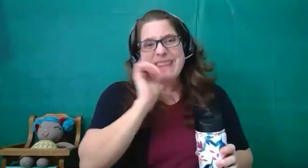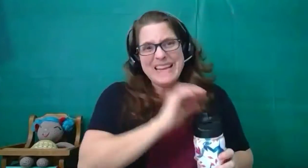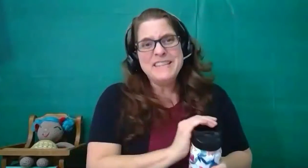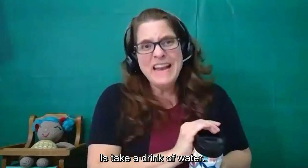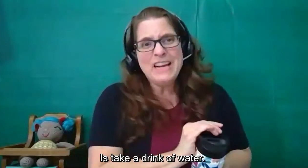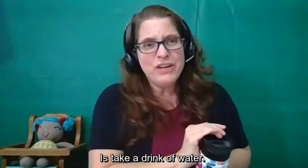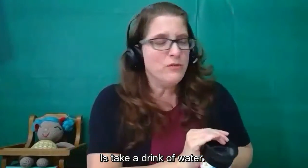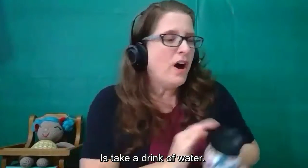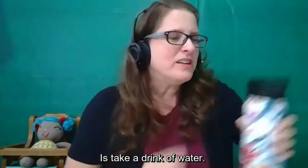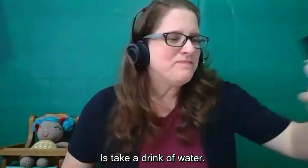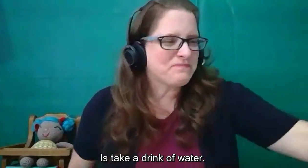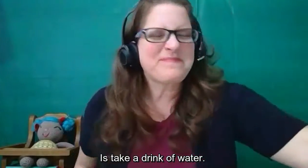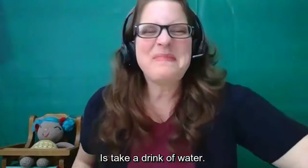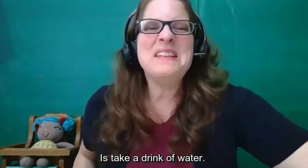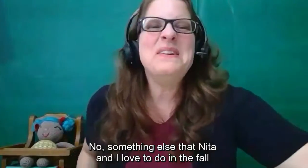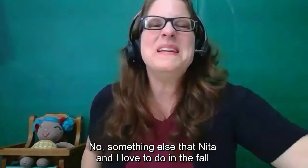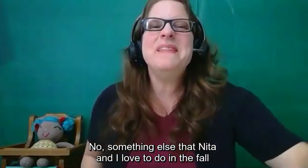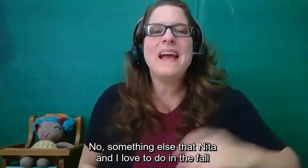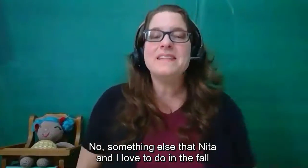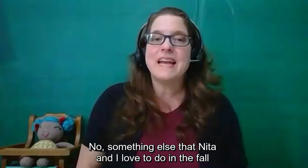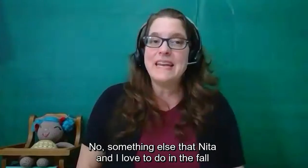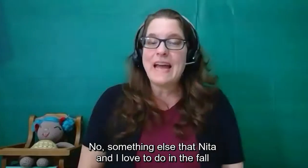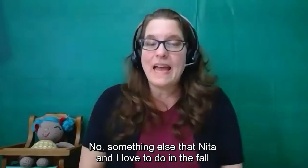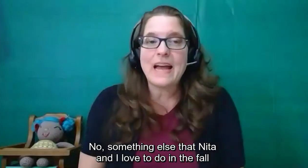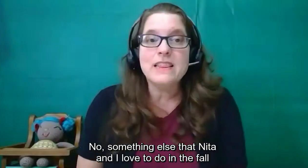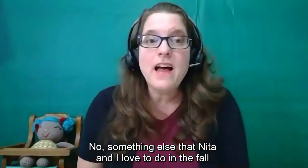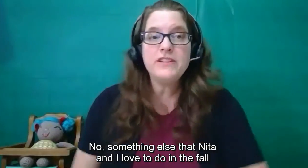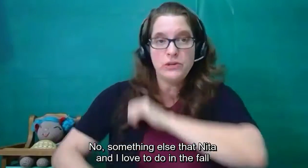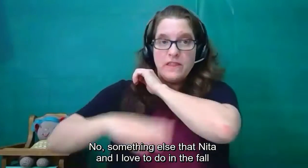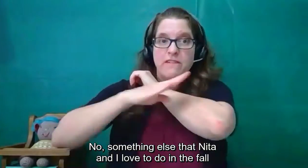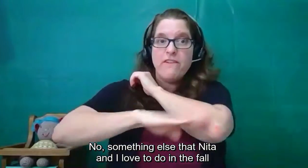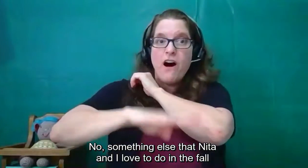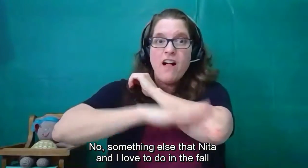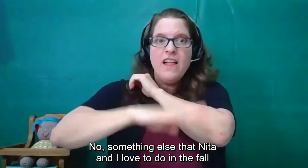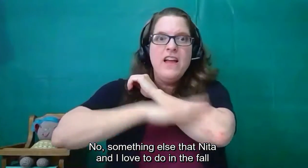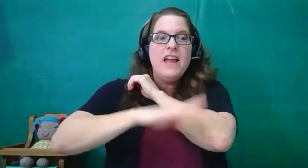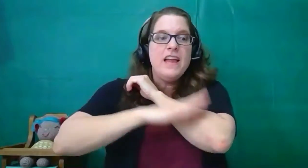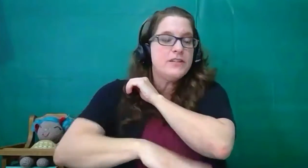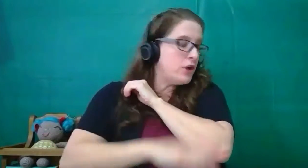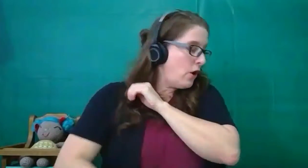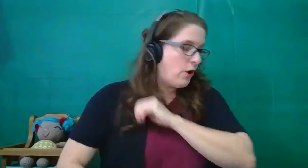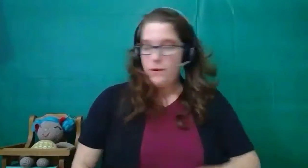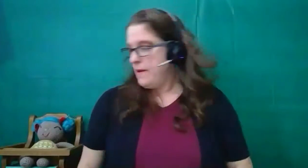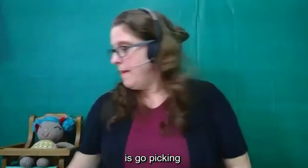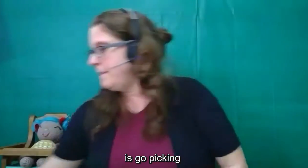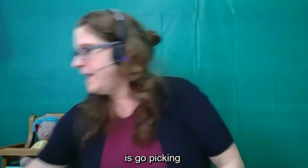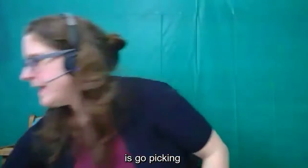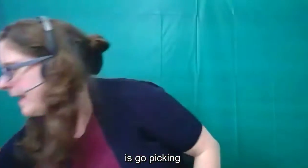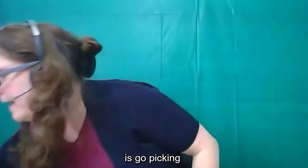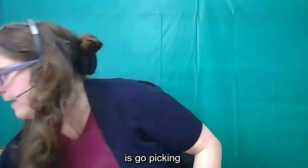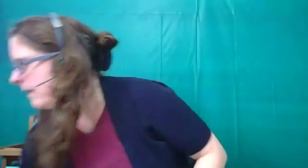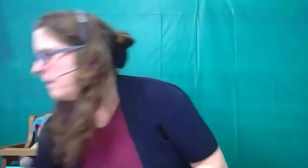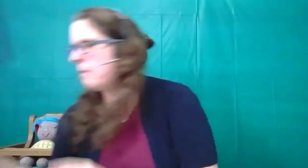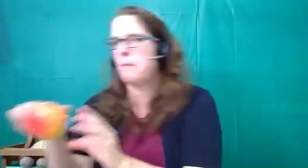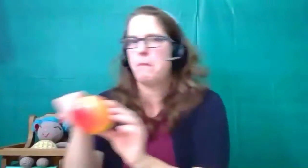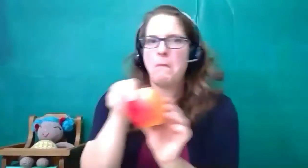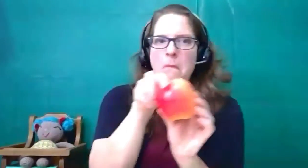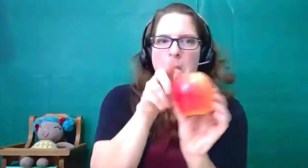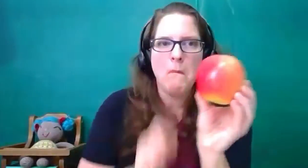is take a drink of water. No, something else that Nita and I love to do in the fall is go picking